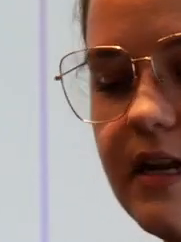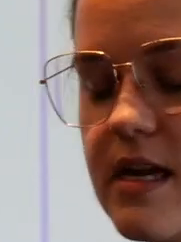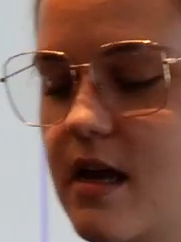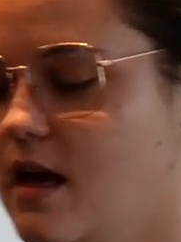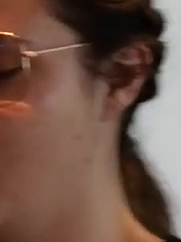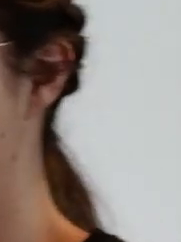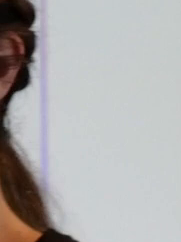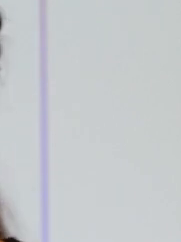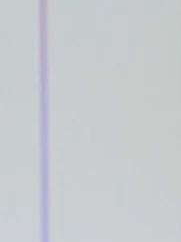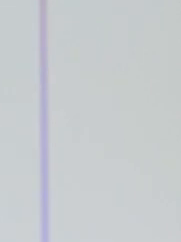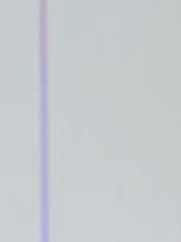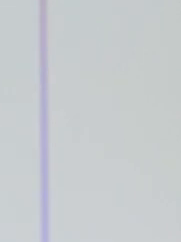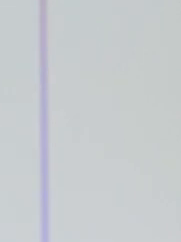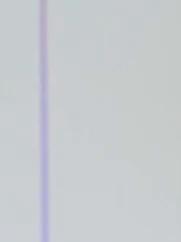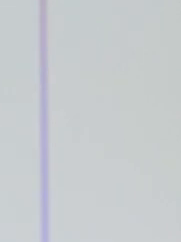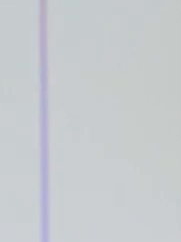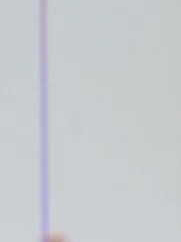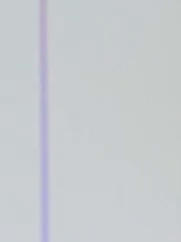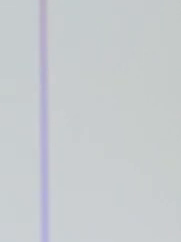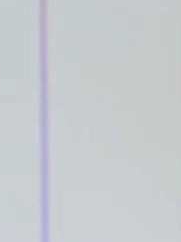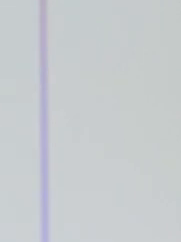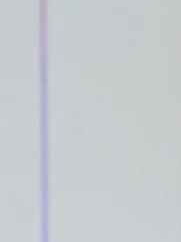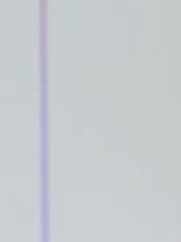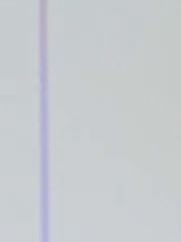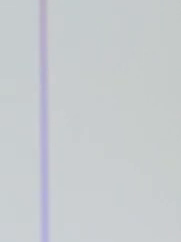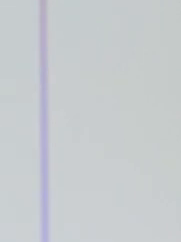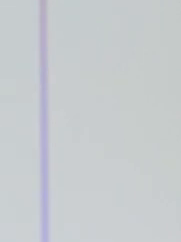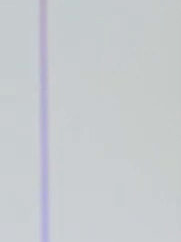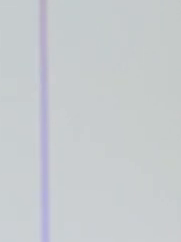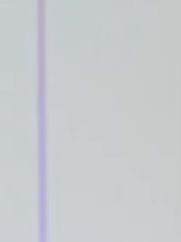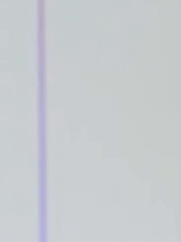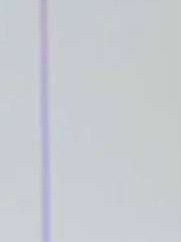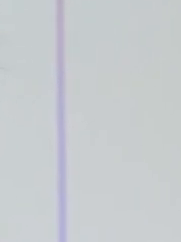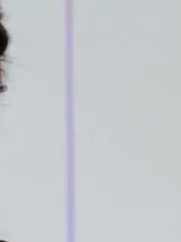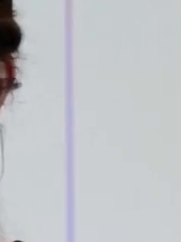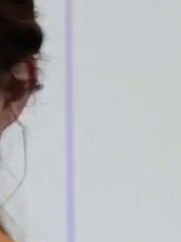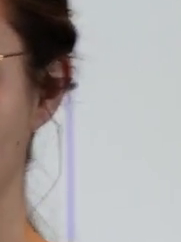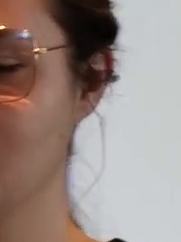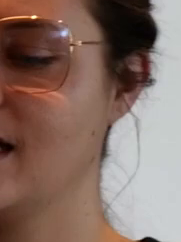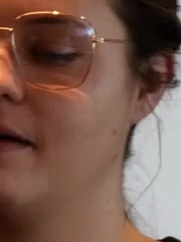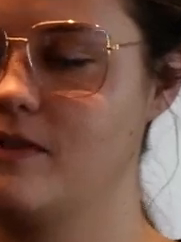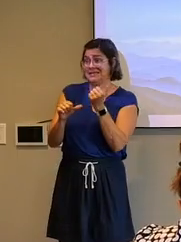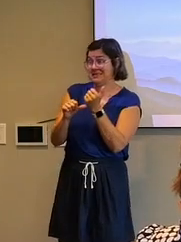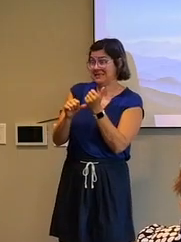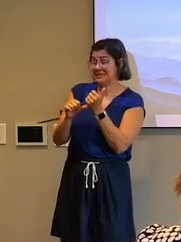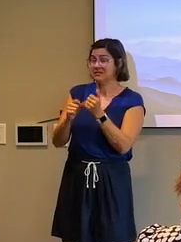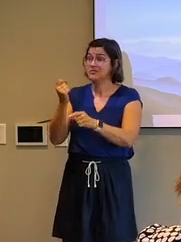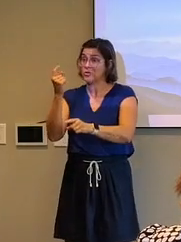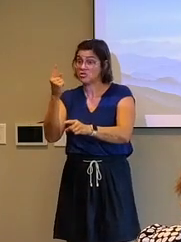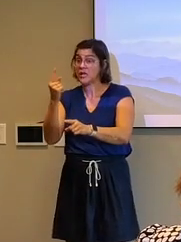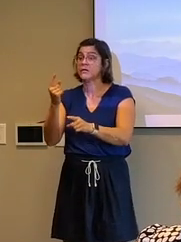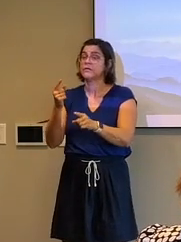6 to 7, 7:30, depending. There will also be tech assistance available to you at Interurban Art House the 2 weeks leading up to the